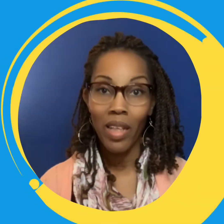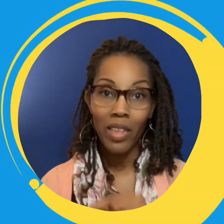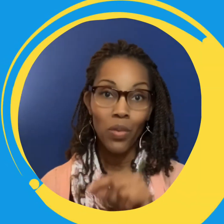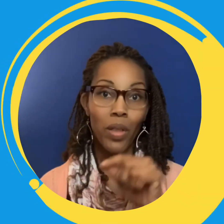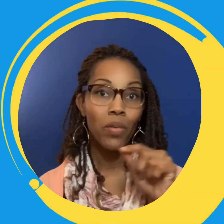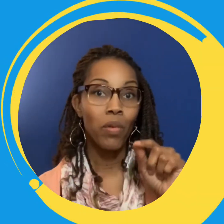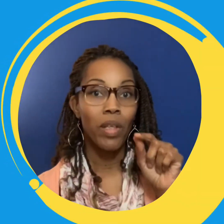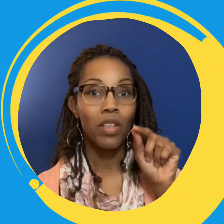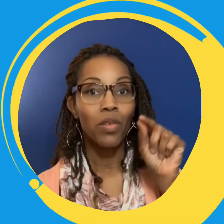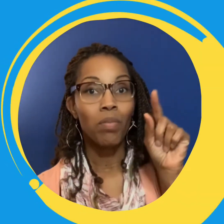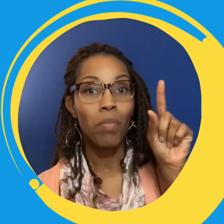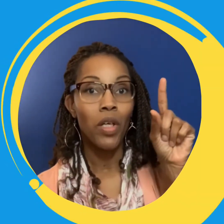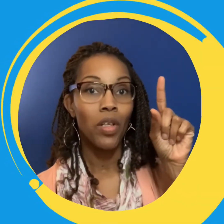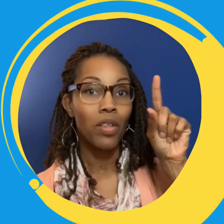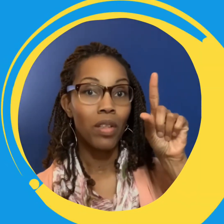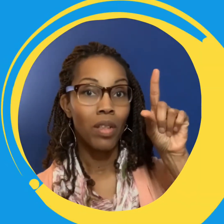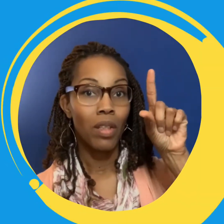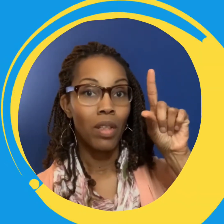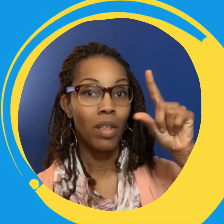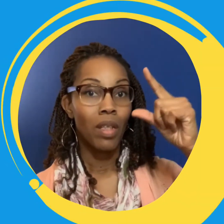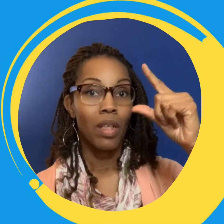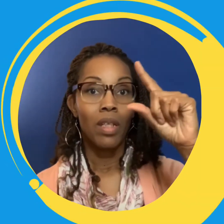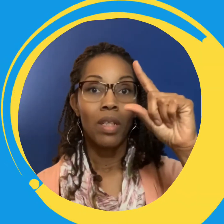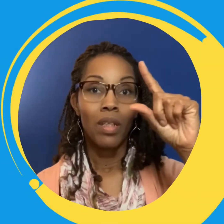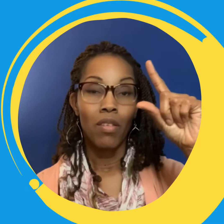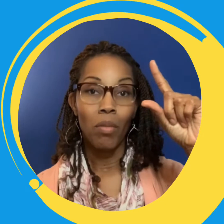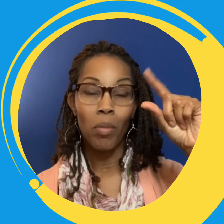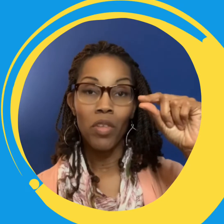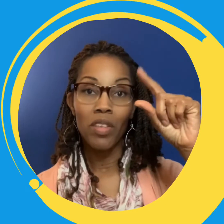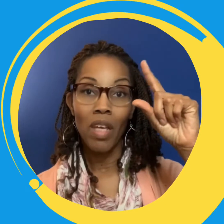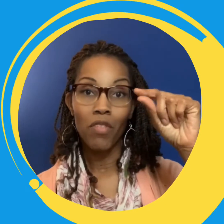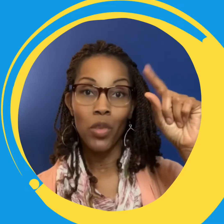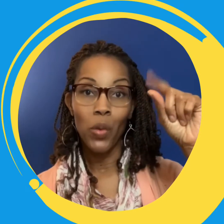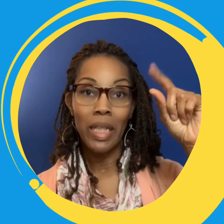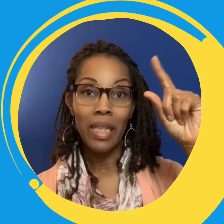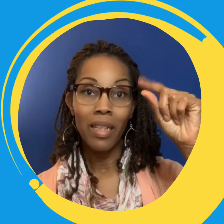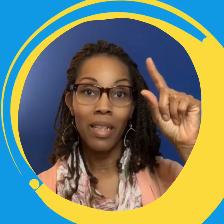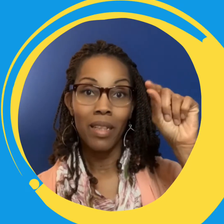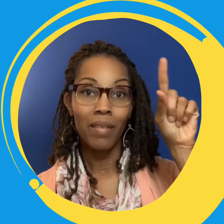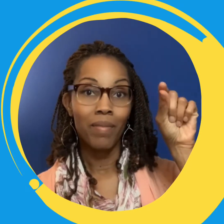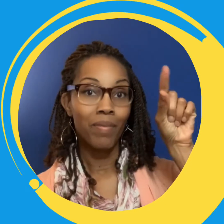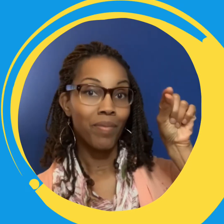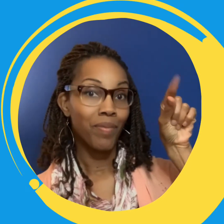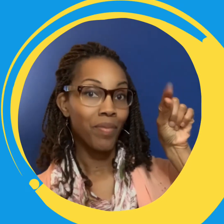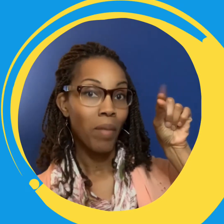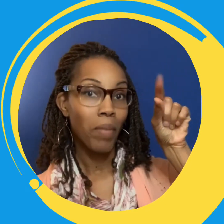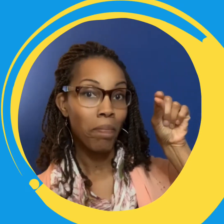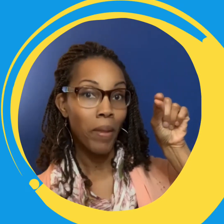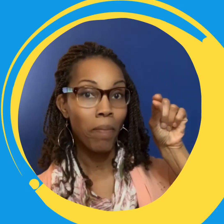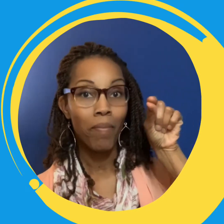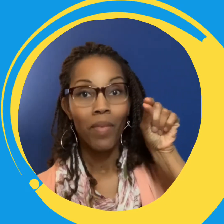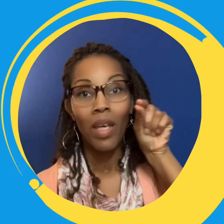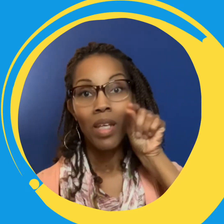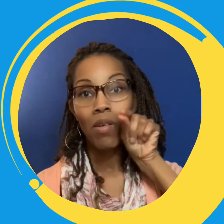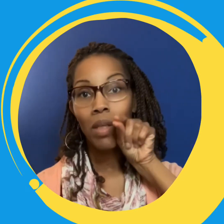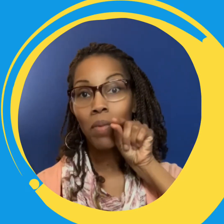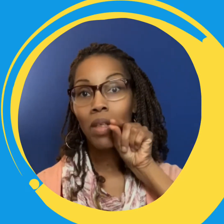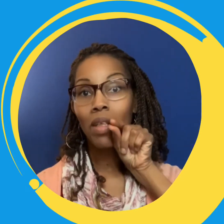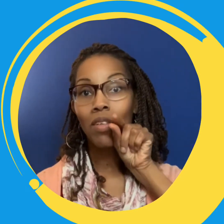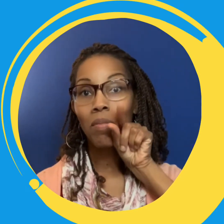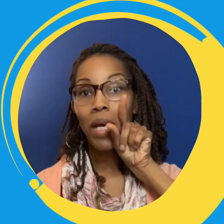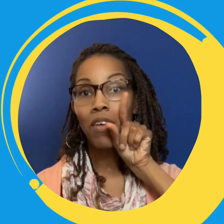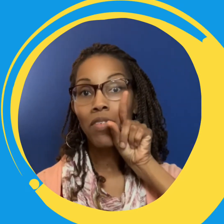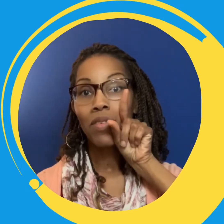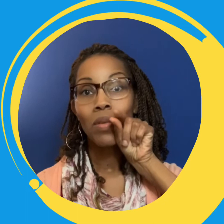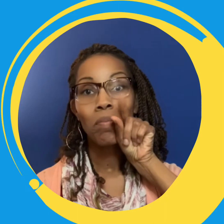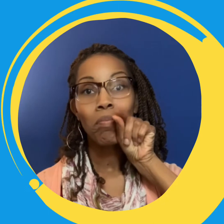The next one we want to do is bird. Remember the sign for 20? Beep, beep. And we're going to put it on